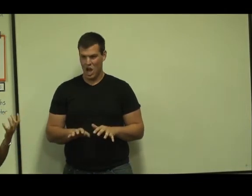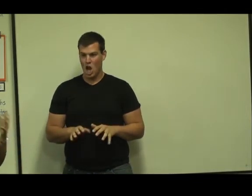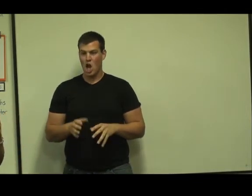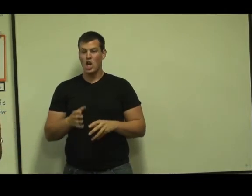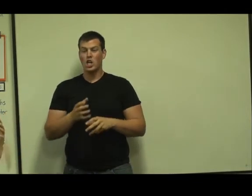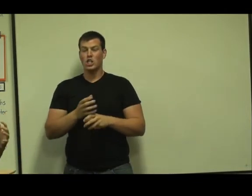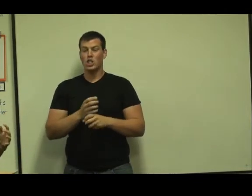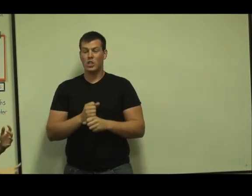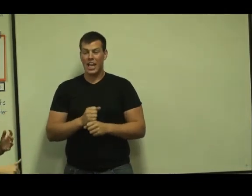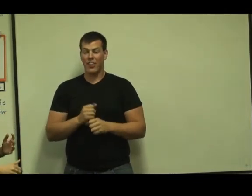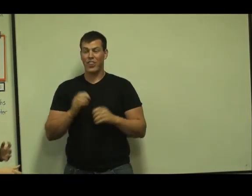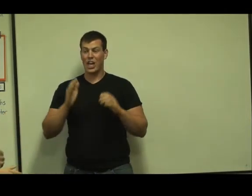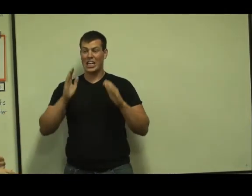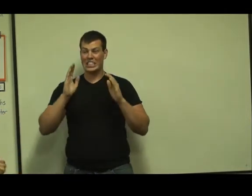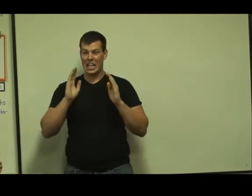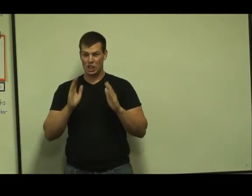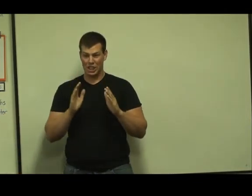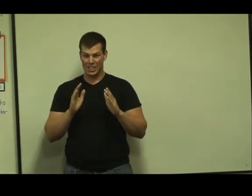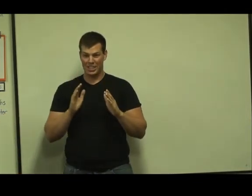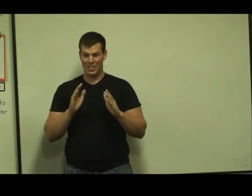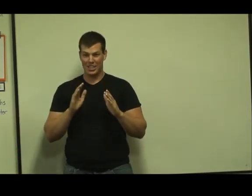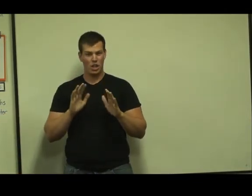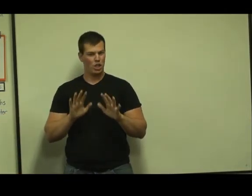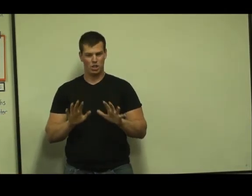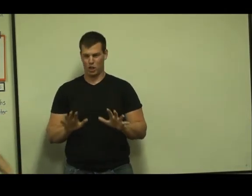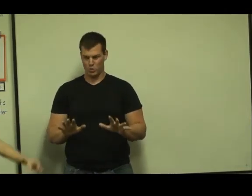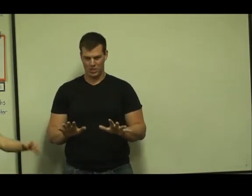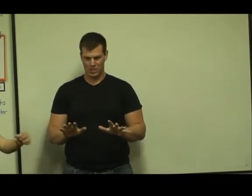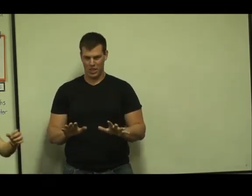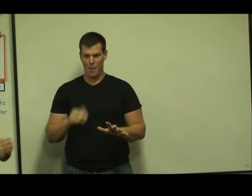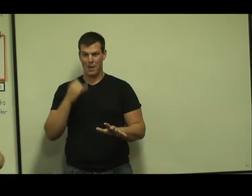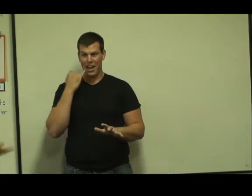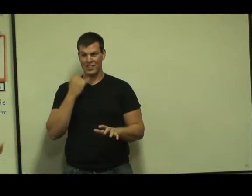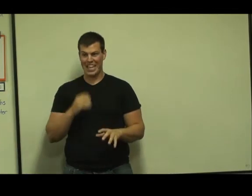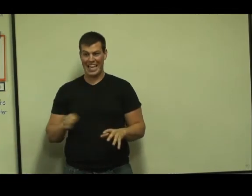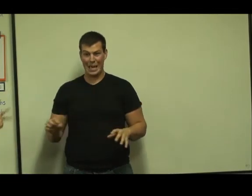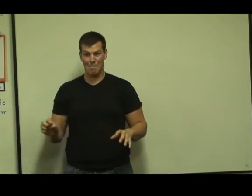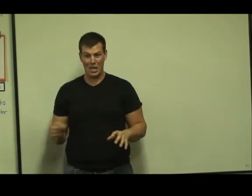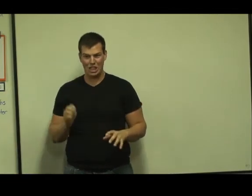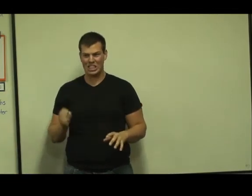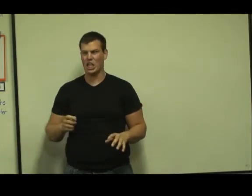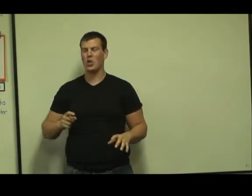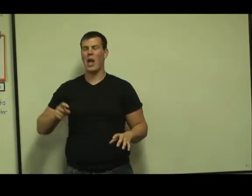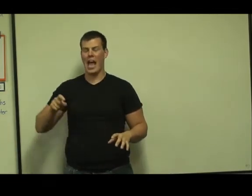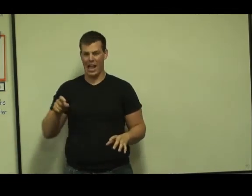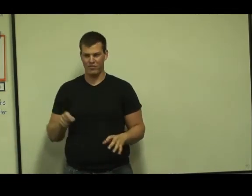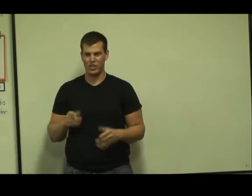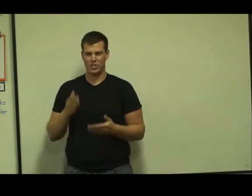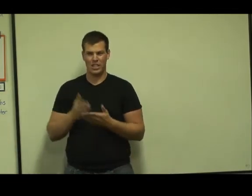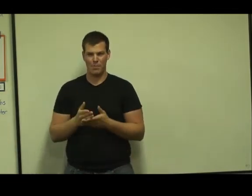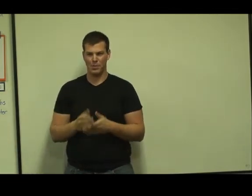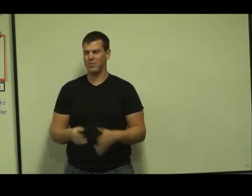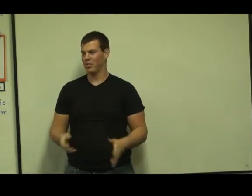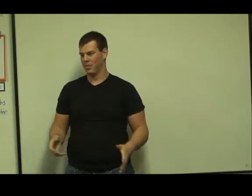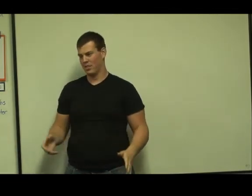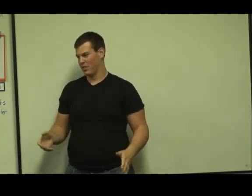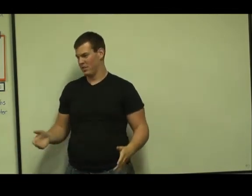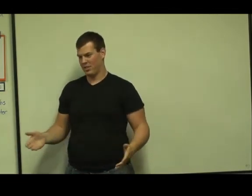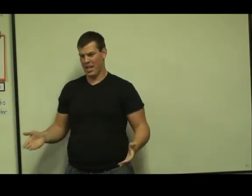don't do that. Get their attention. Don't. Yeah. But if it's an emergency, you have to stop him.